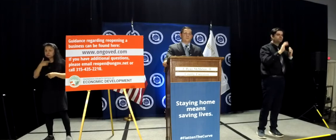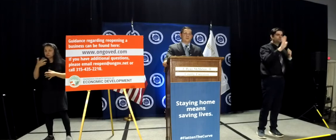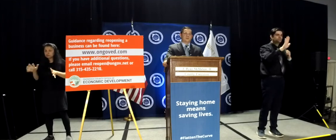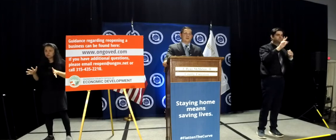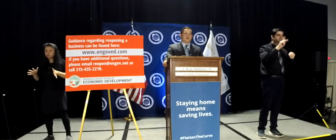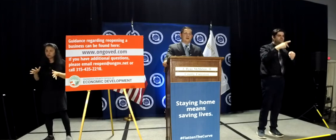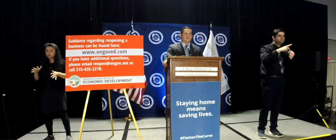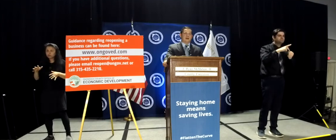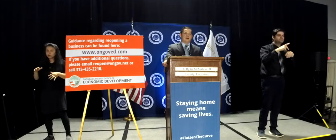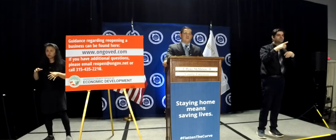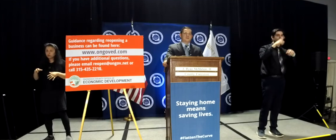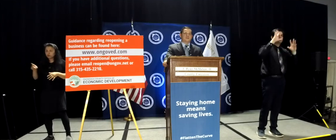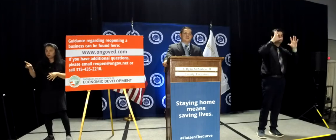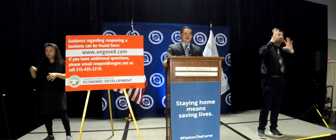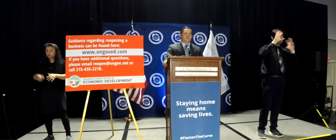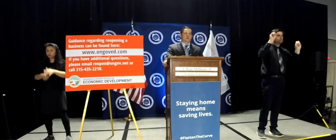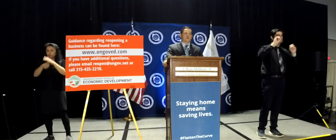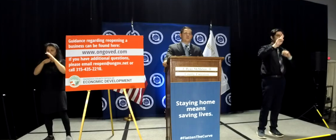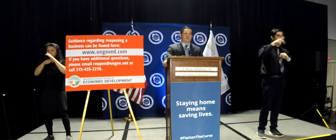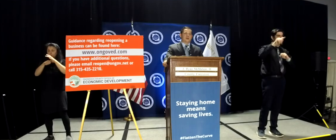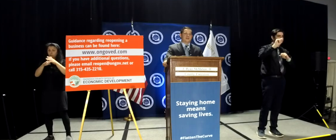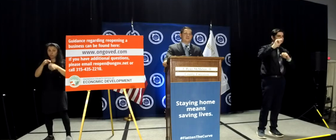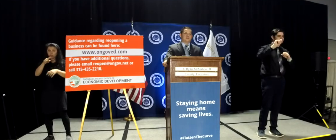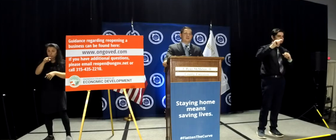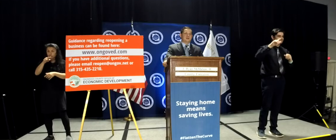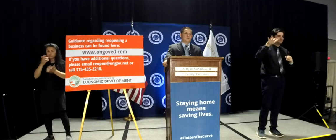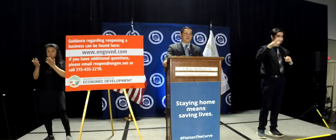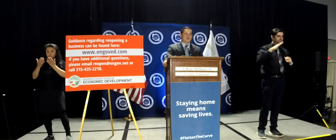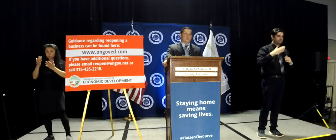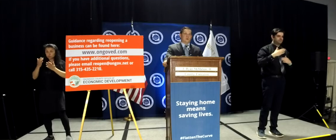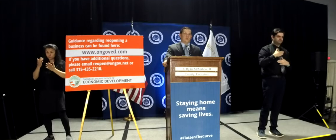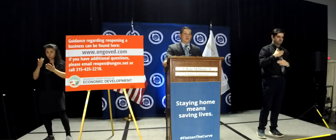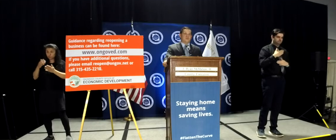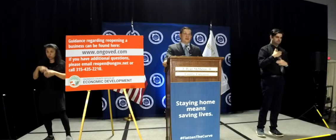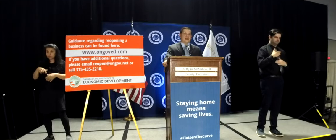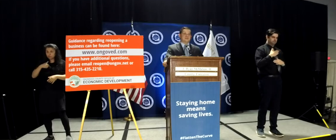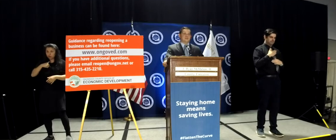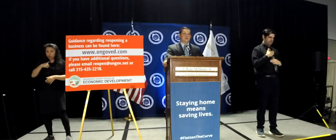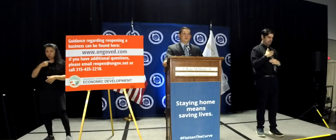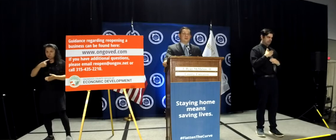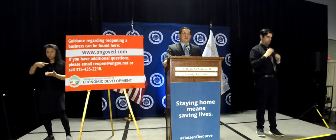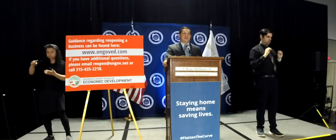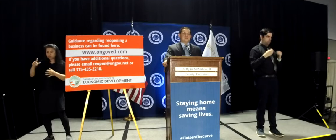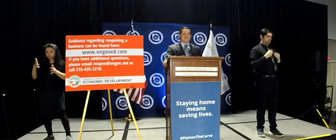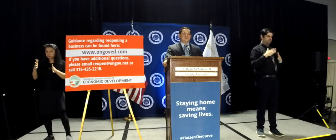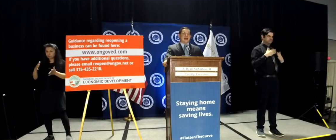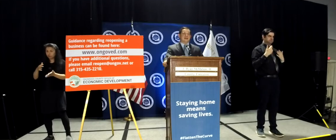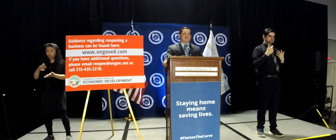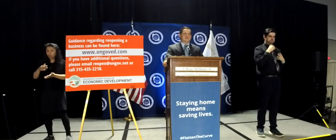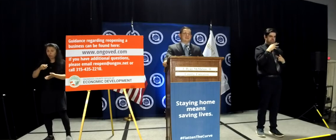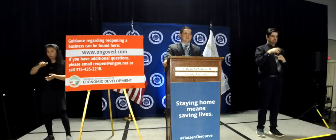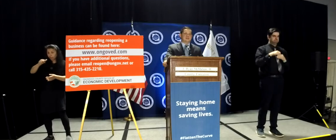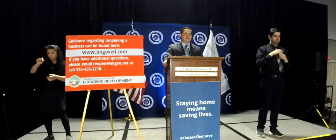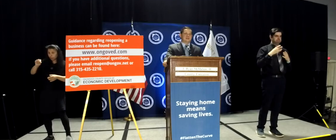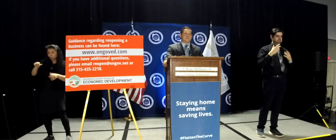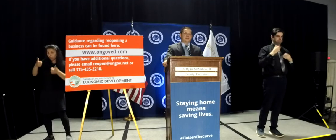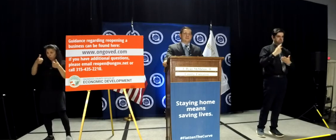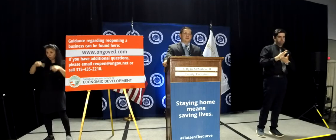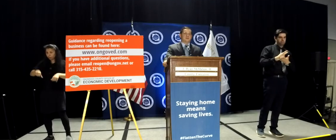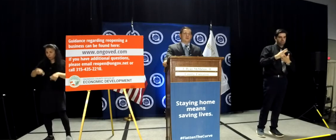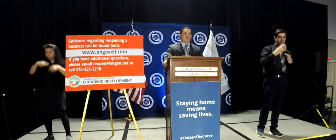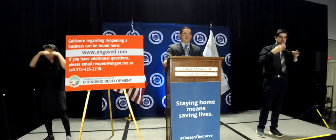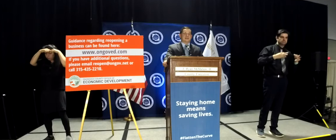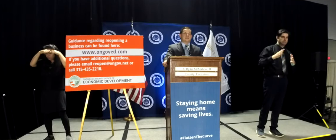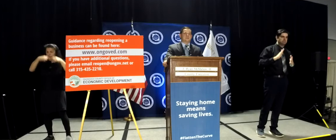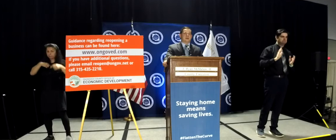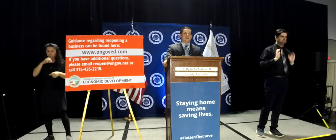board. My office does not approve those plans. What we have been asked to do is give guidance in the midst